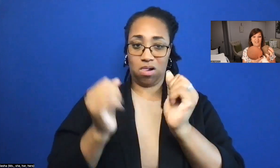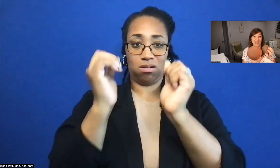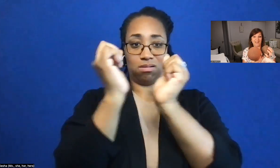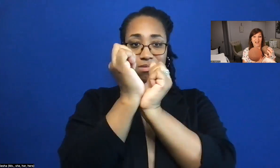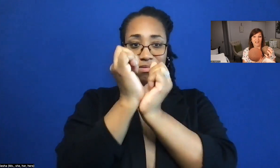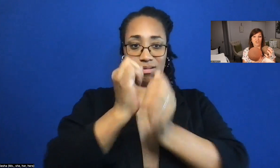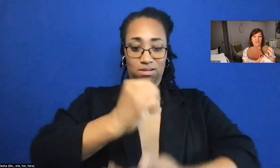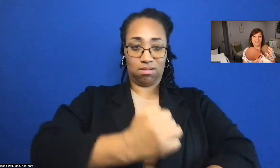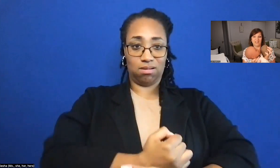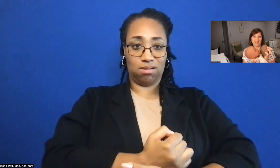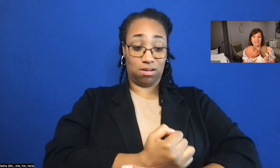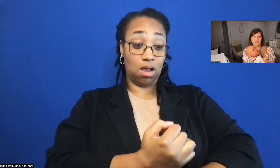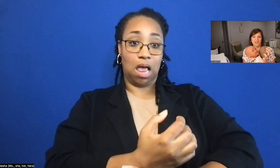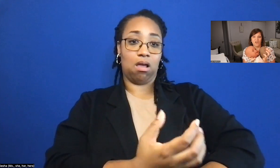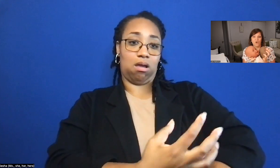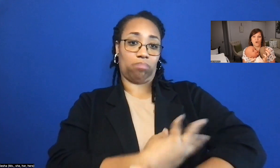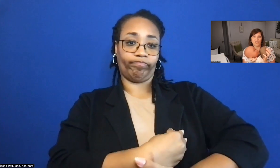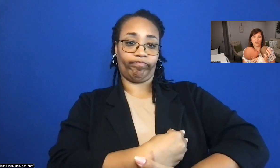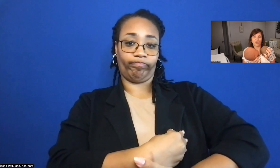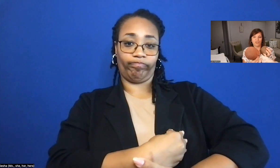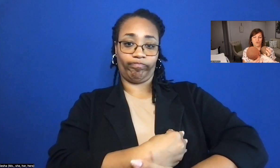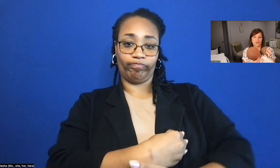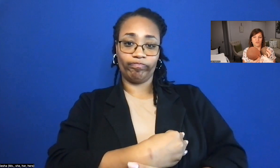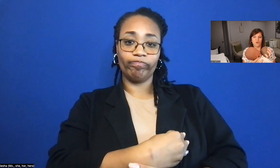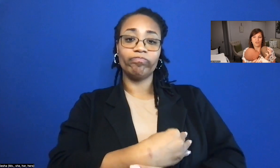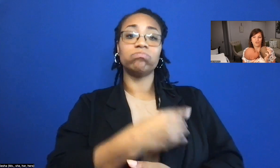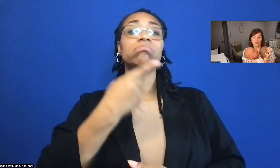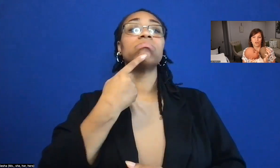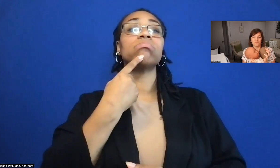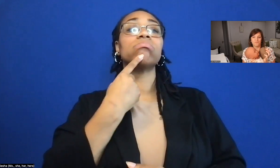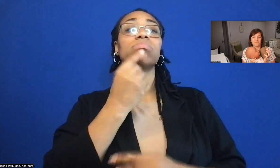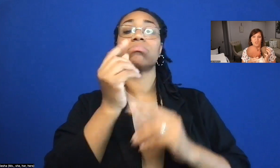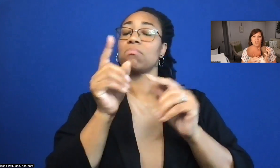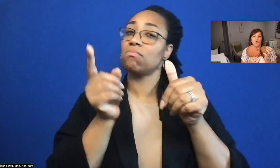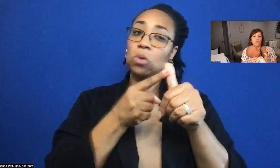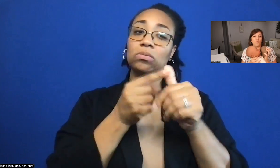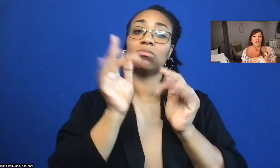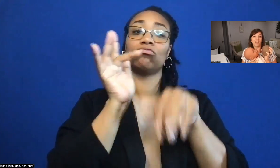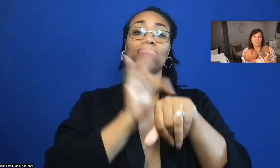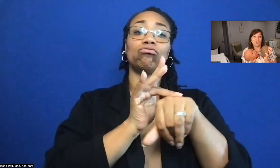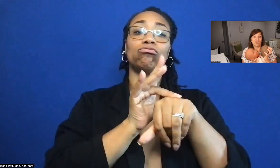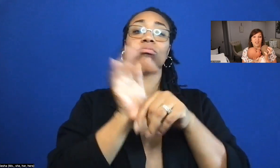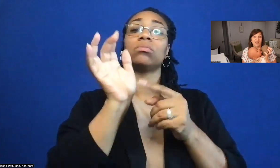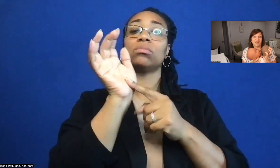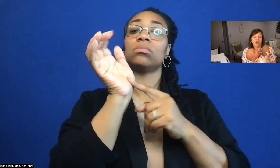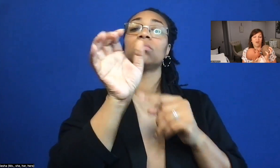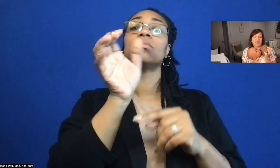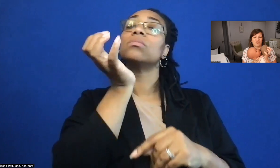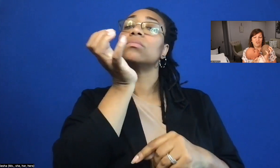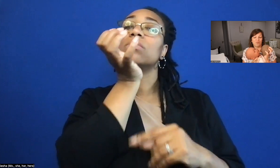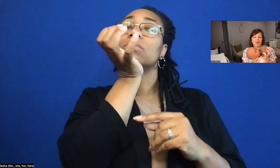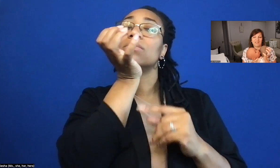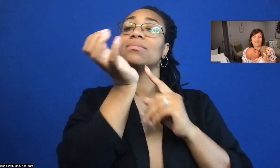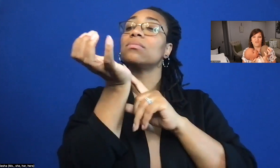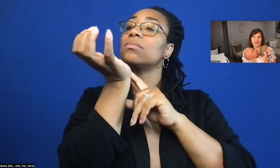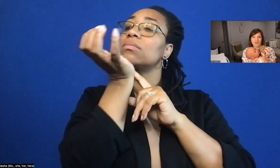breast and not twisted or turned towards one shoulder. We want that chin coming to